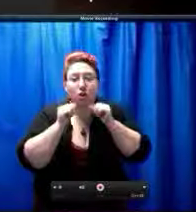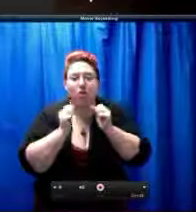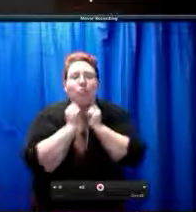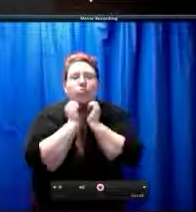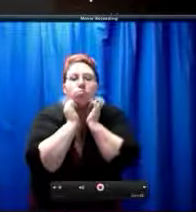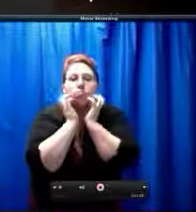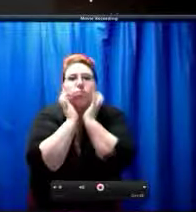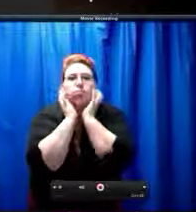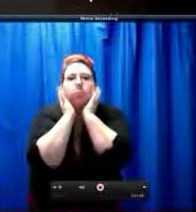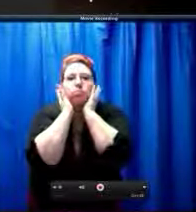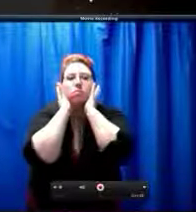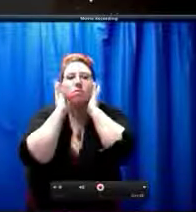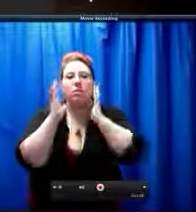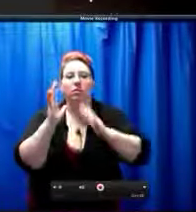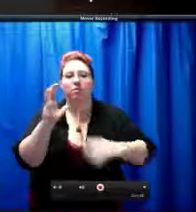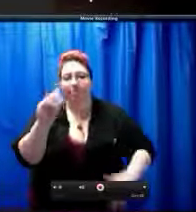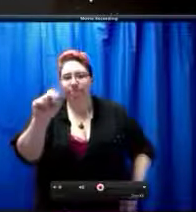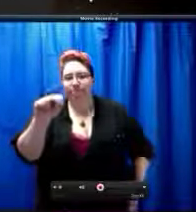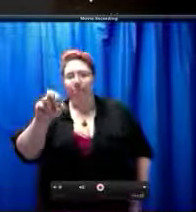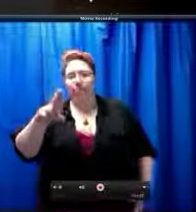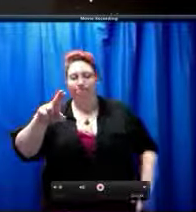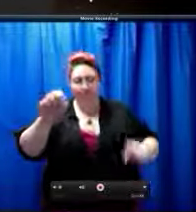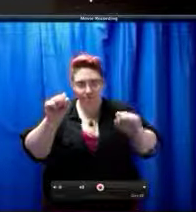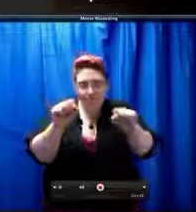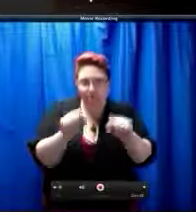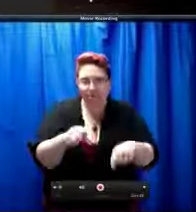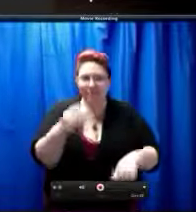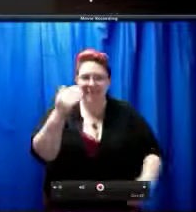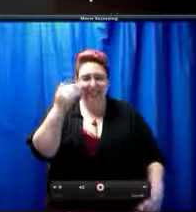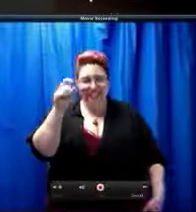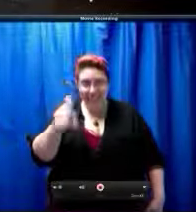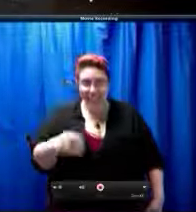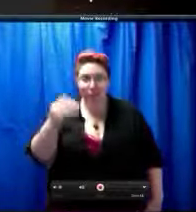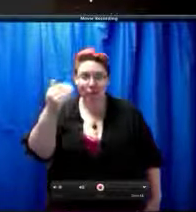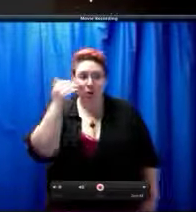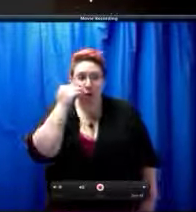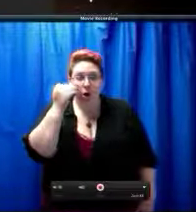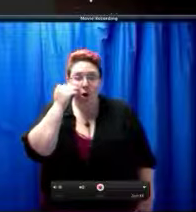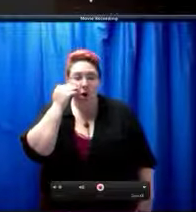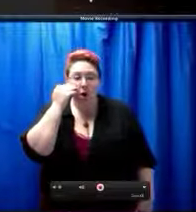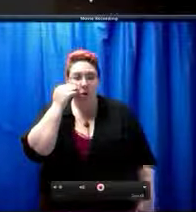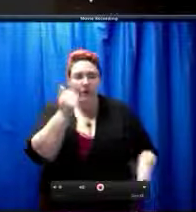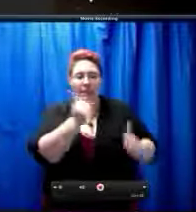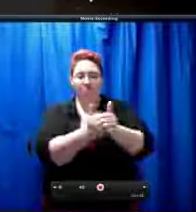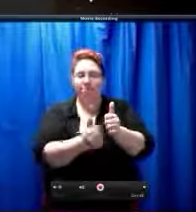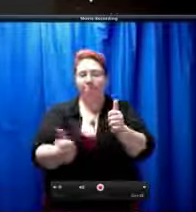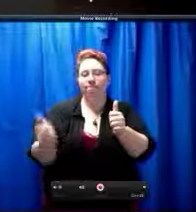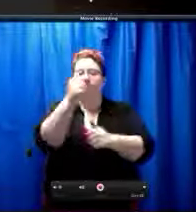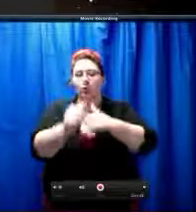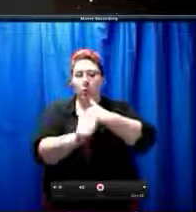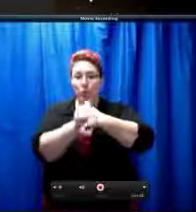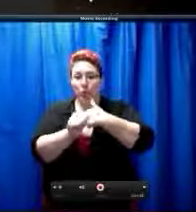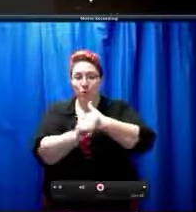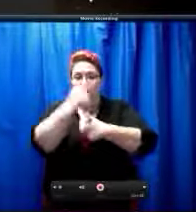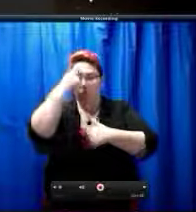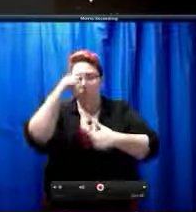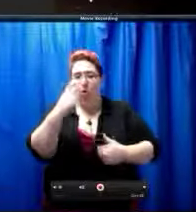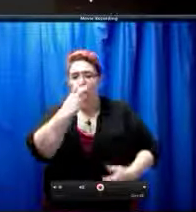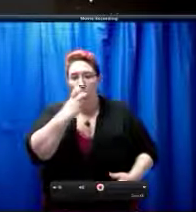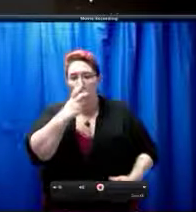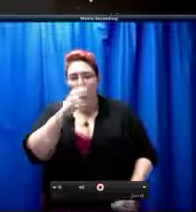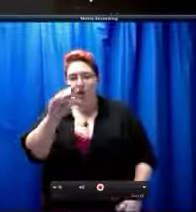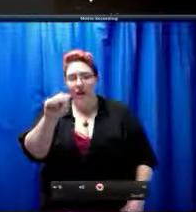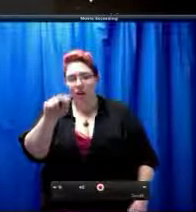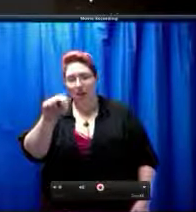really you need to be present to. So it is, at this point, the leading risk factor for oral cancers over tobacco and